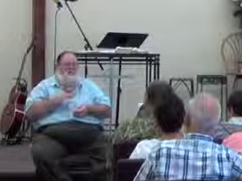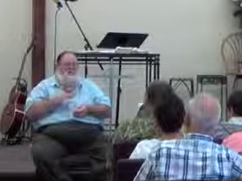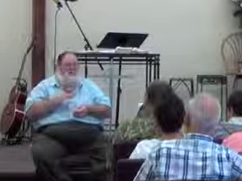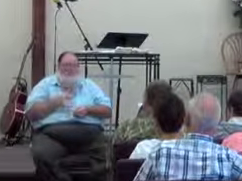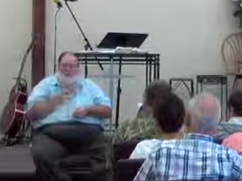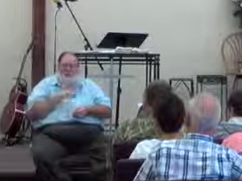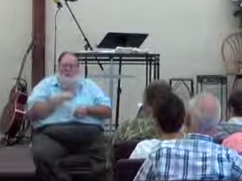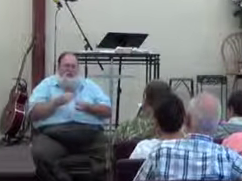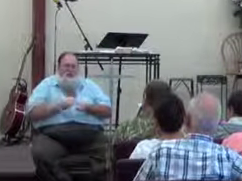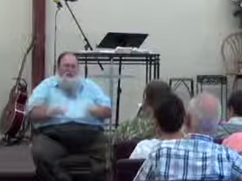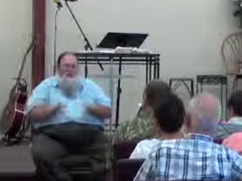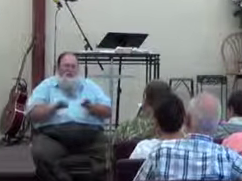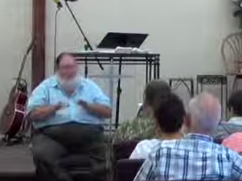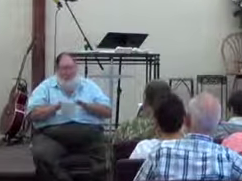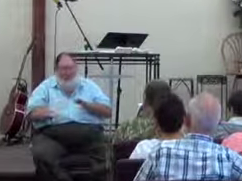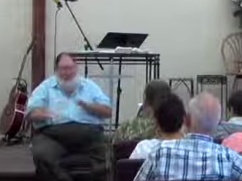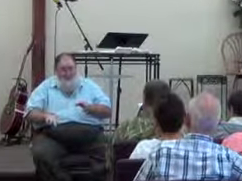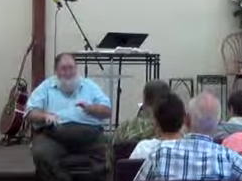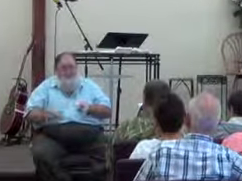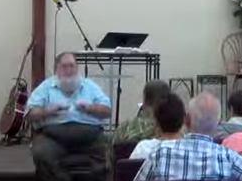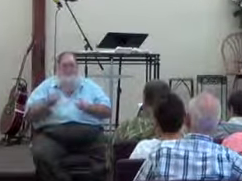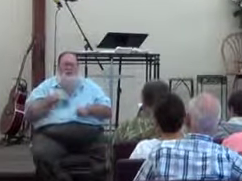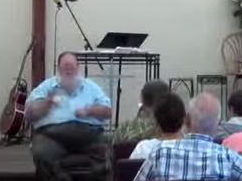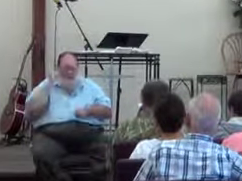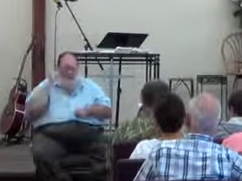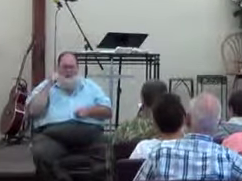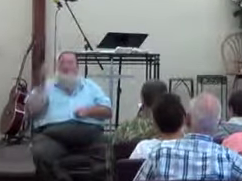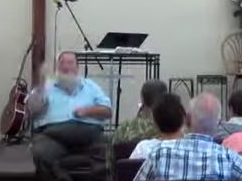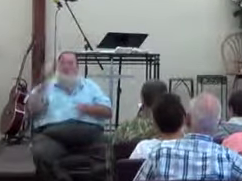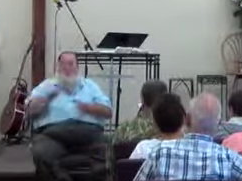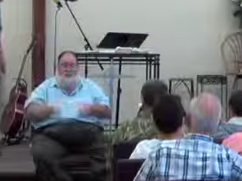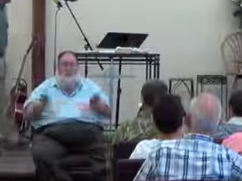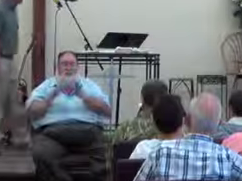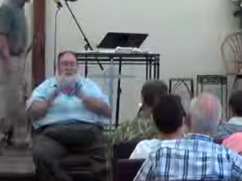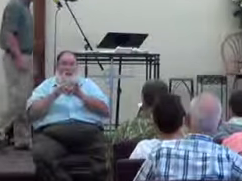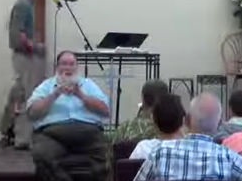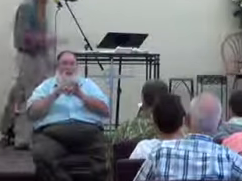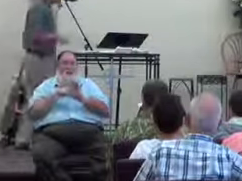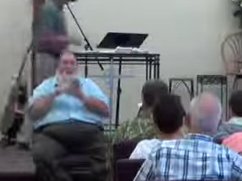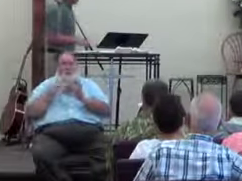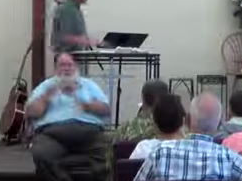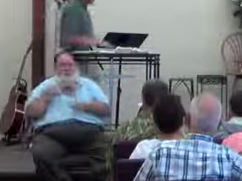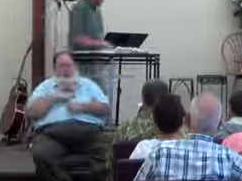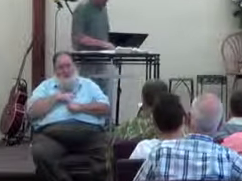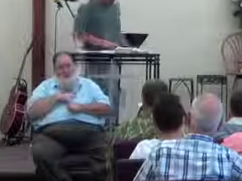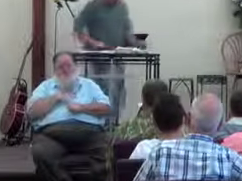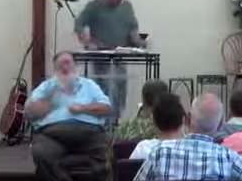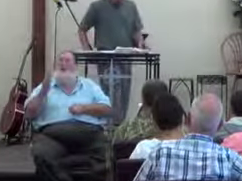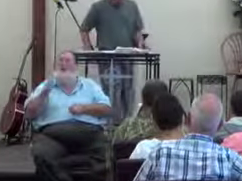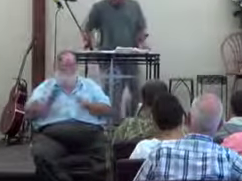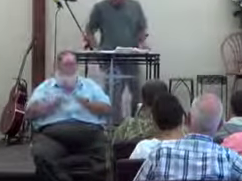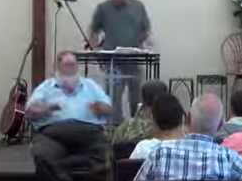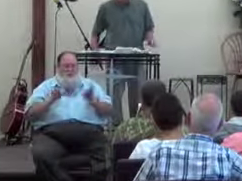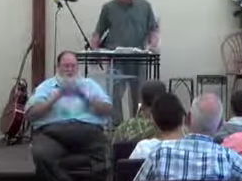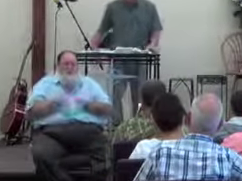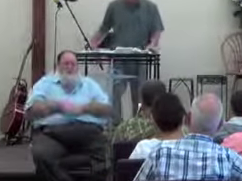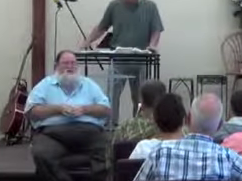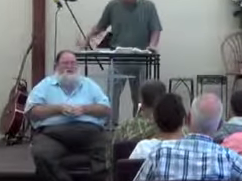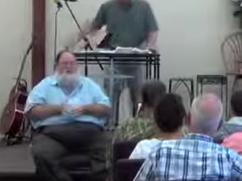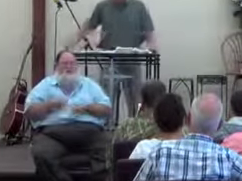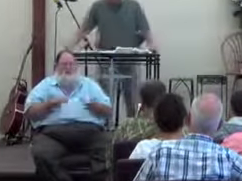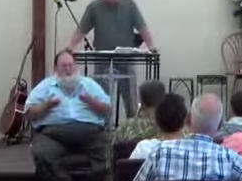but we need to realize that He is worthy. This scripture tells us that He is worthy. When we look at why we do those things, I